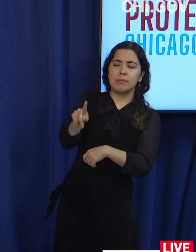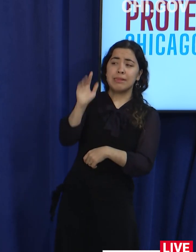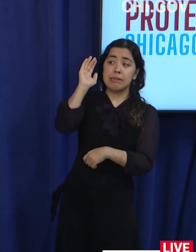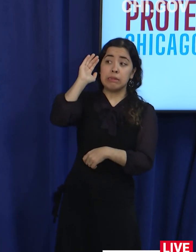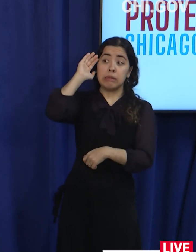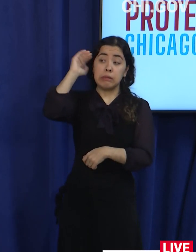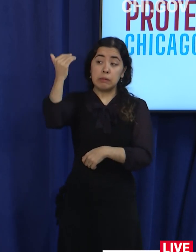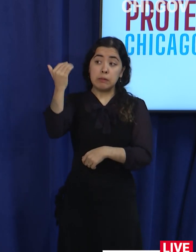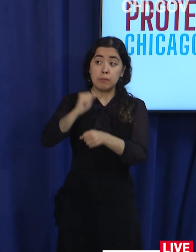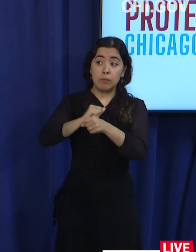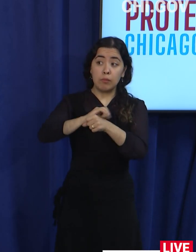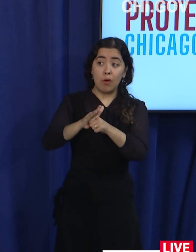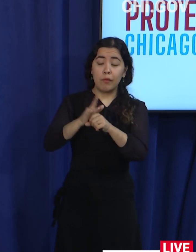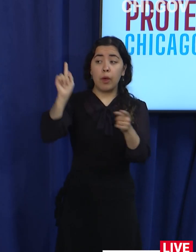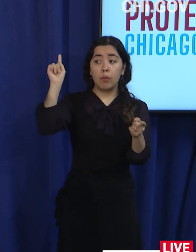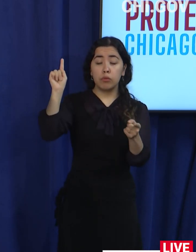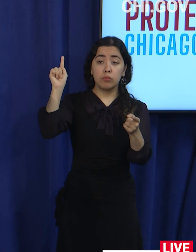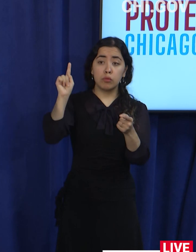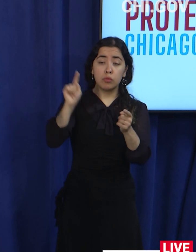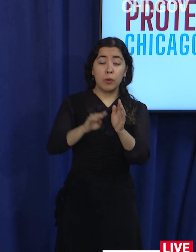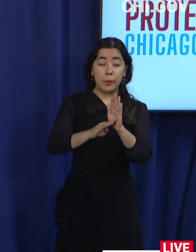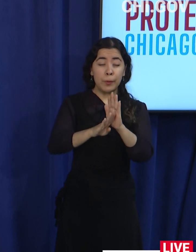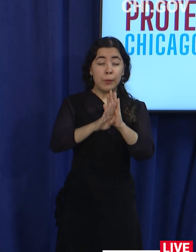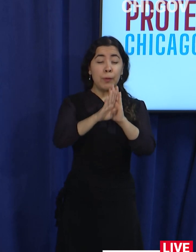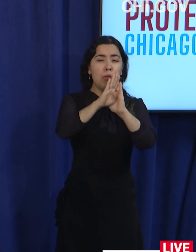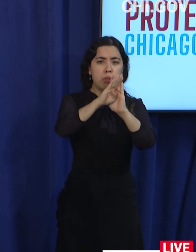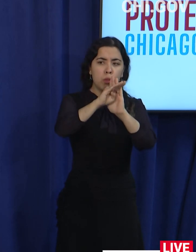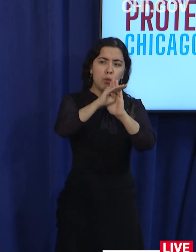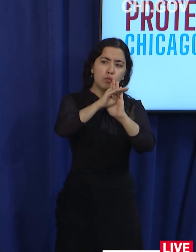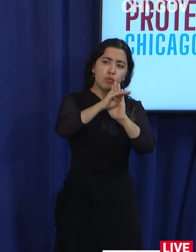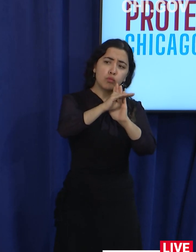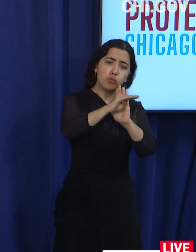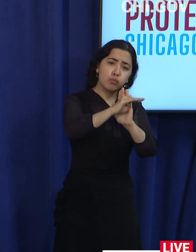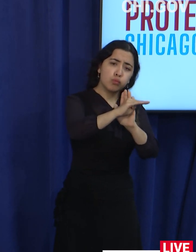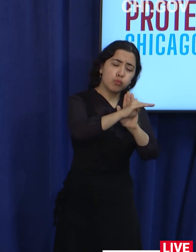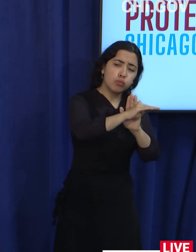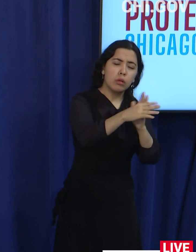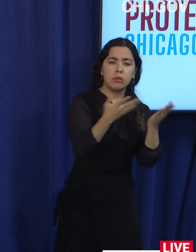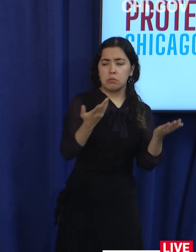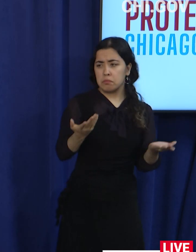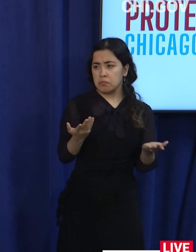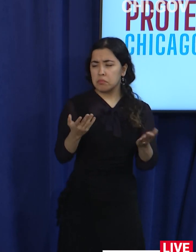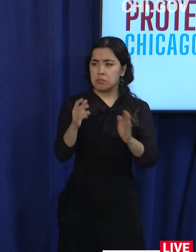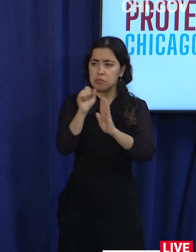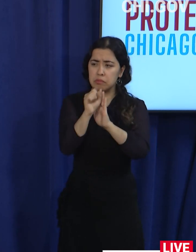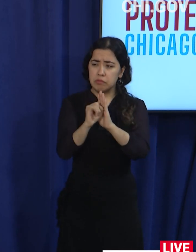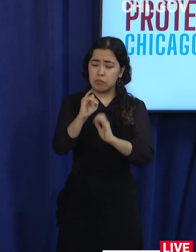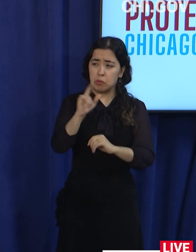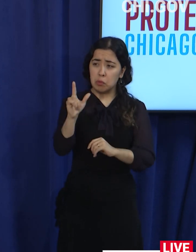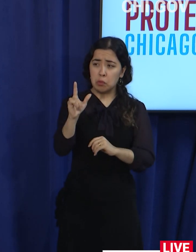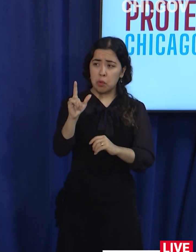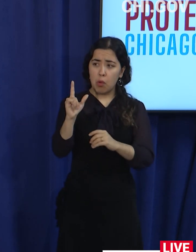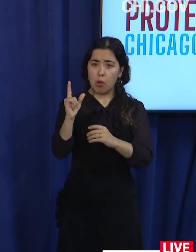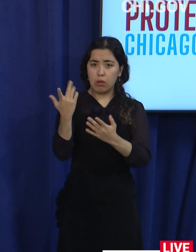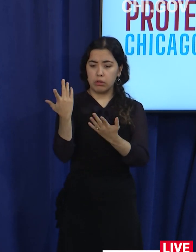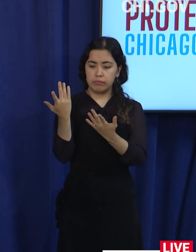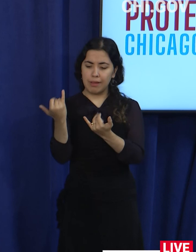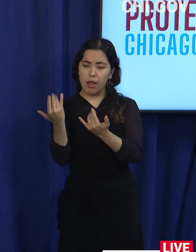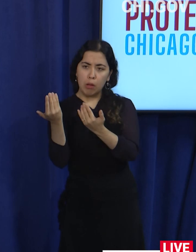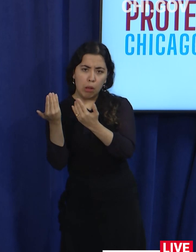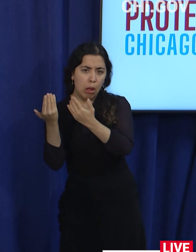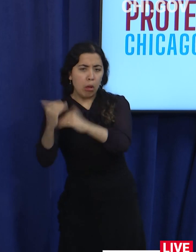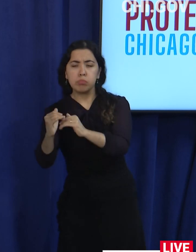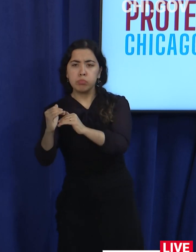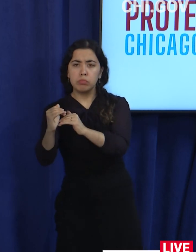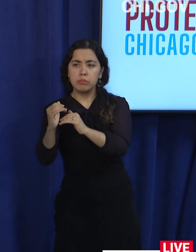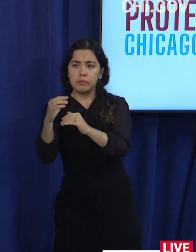rate and in new cases just a few weeks after the state imposed the indoor dining restrictions. Do you think it's related? And do you regret not